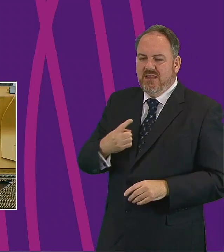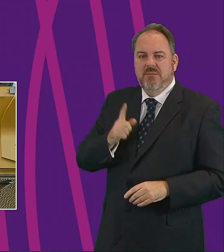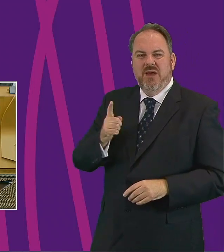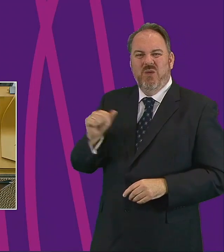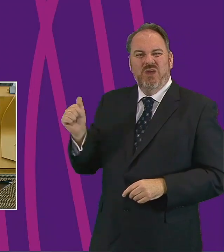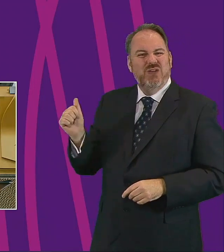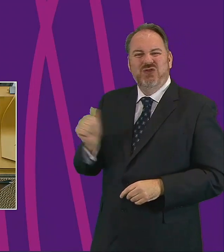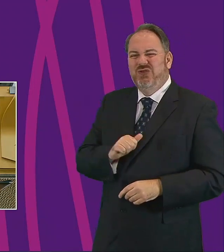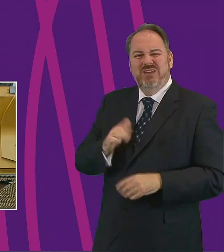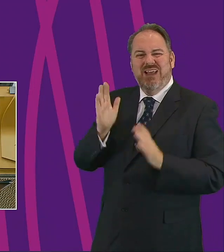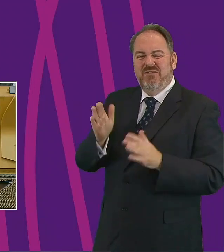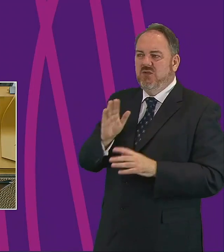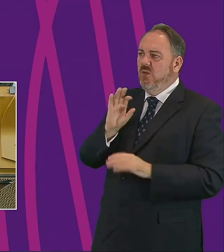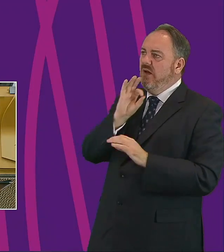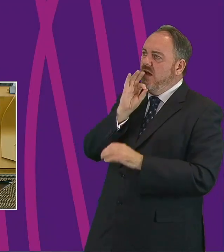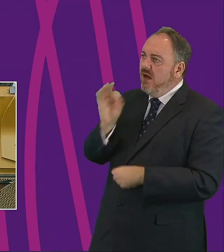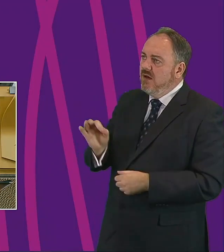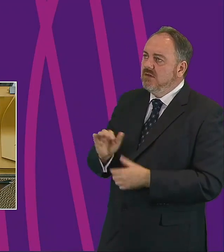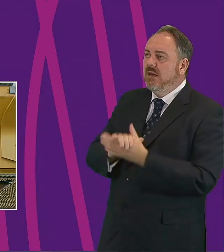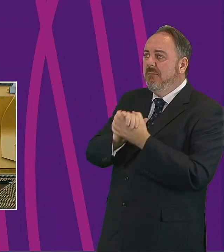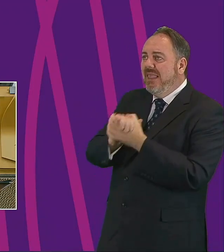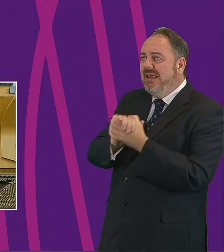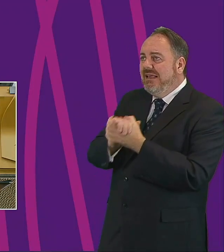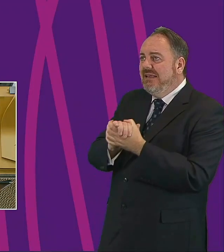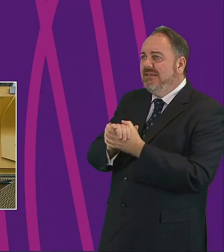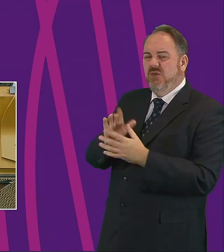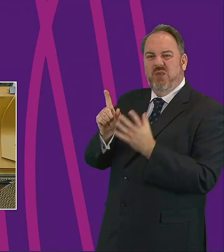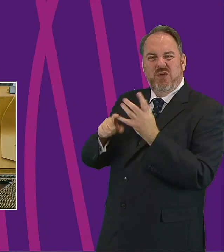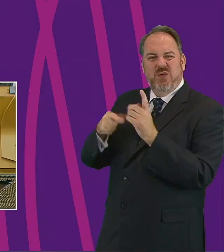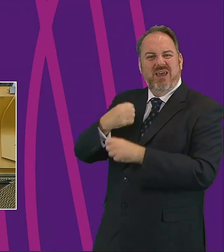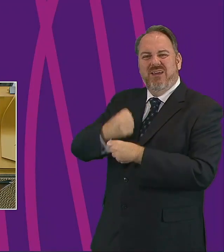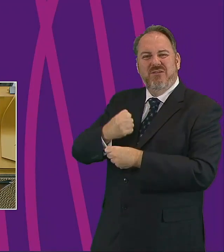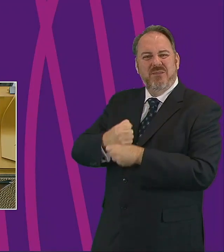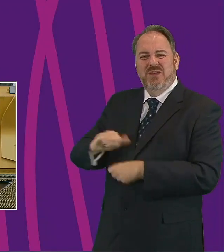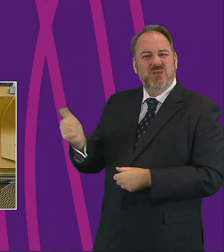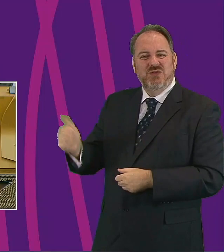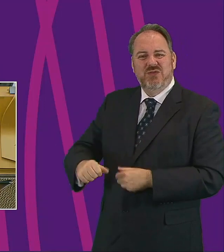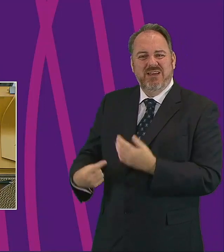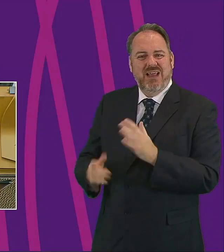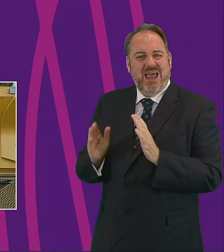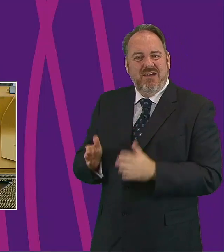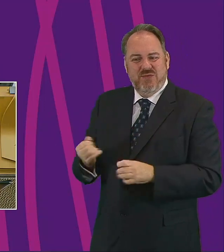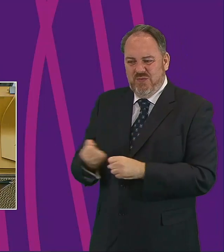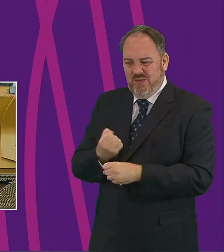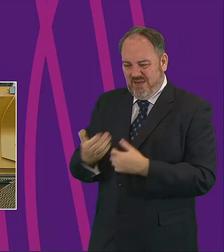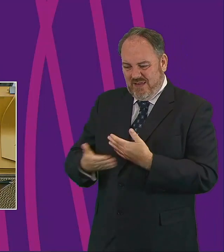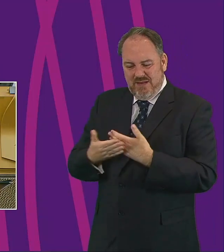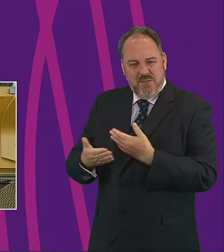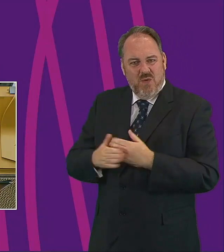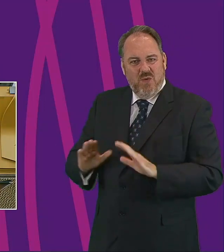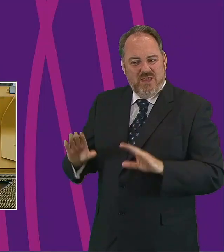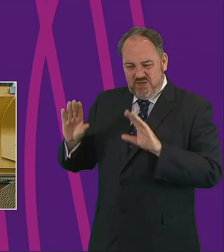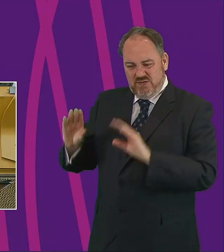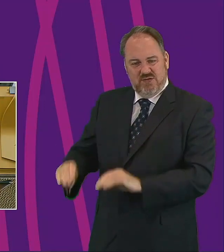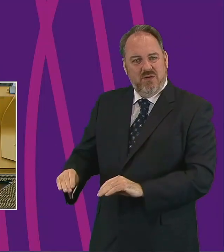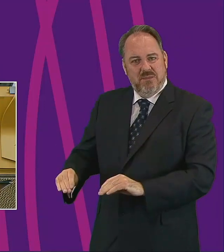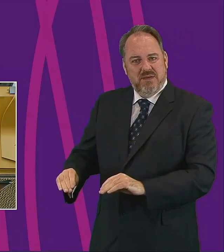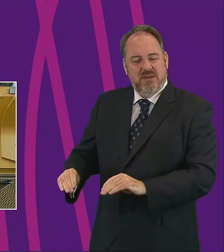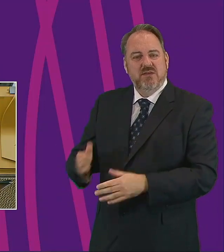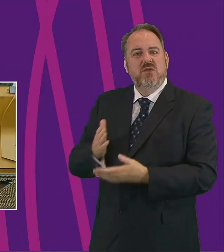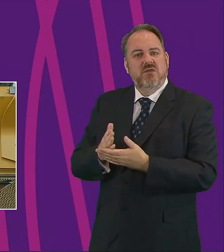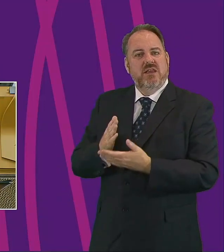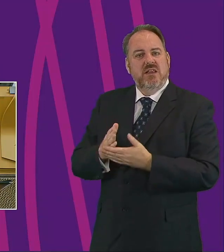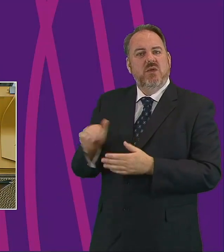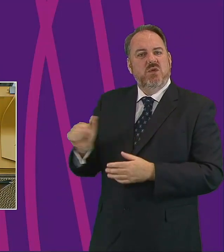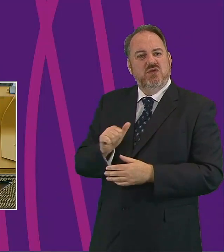a UK government to change the way they do things and actually have the ability in this Parliament to put in place the systems that we think reflect